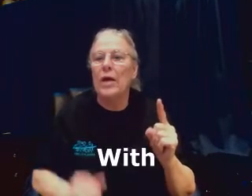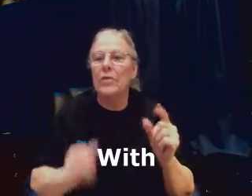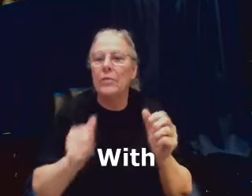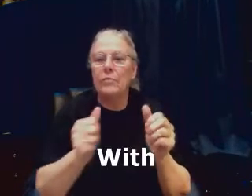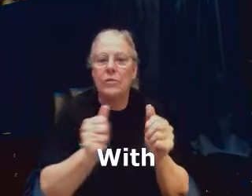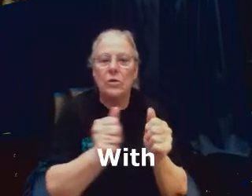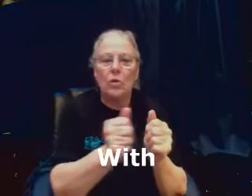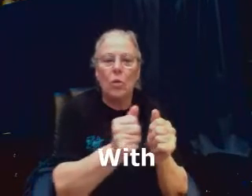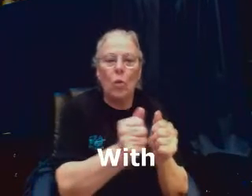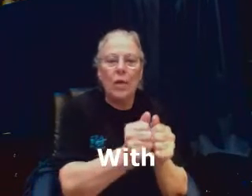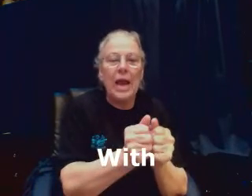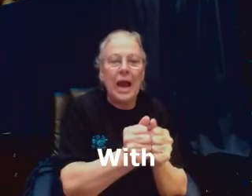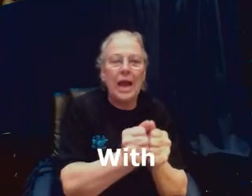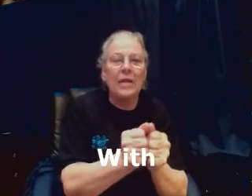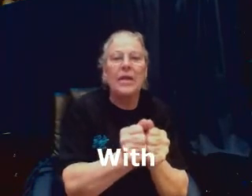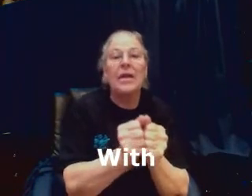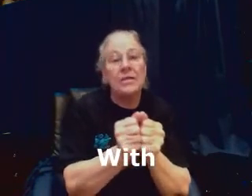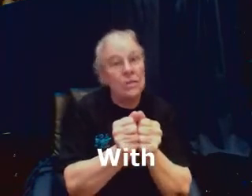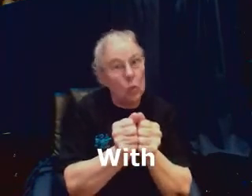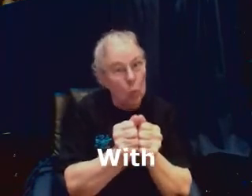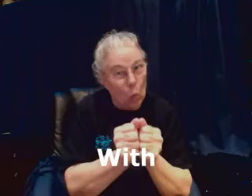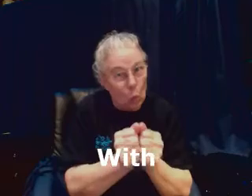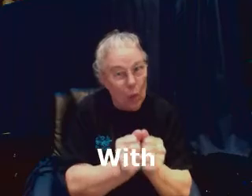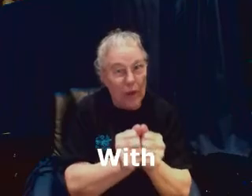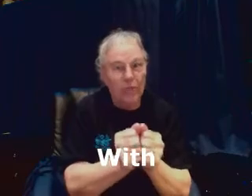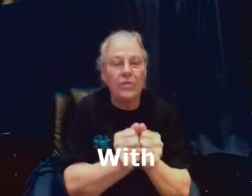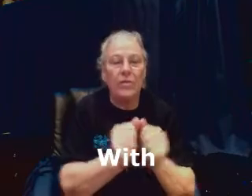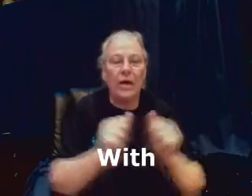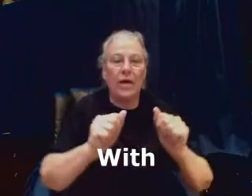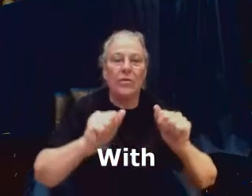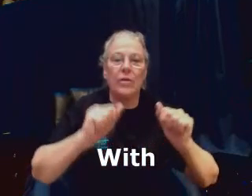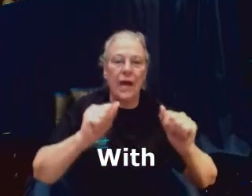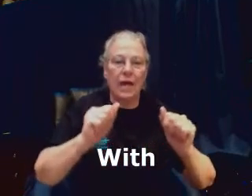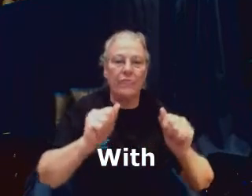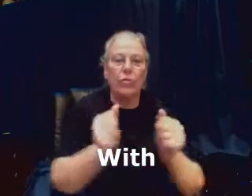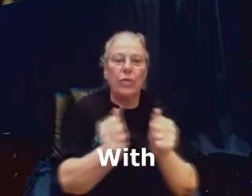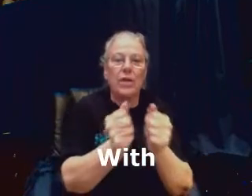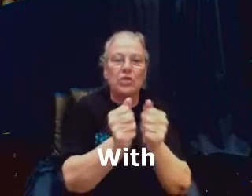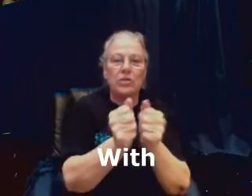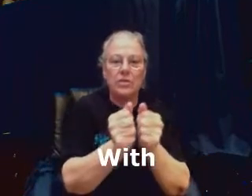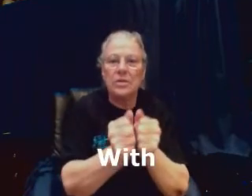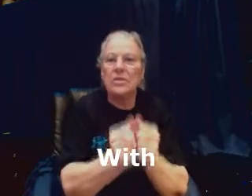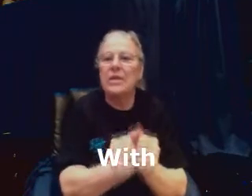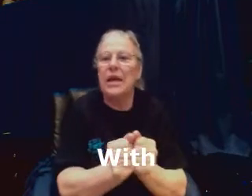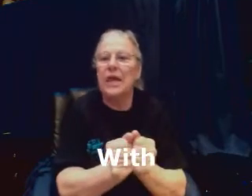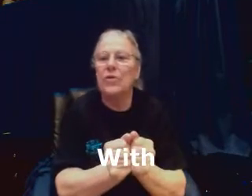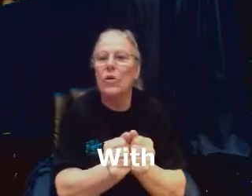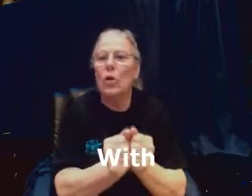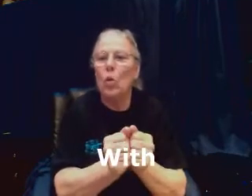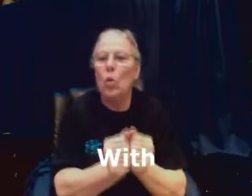With. One hand is with the other. A formations together.